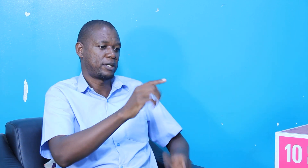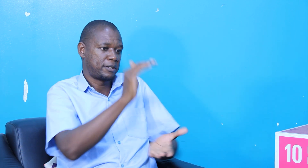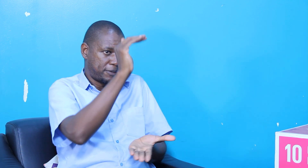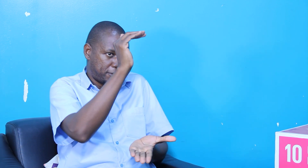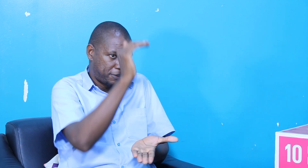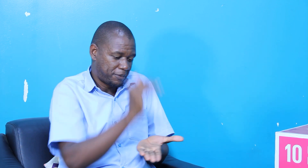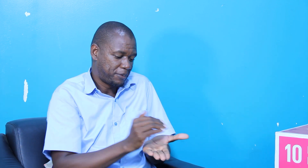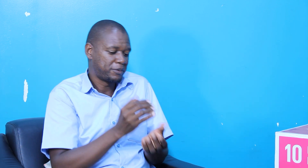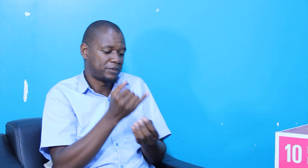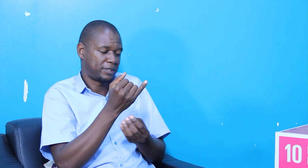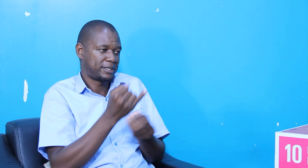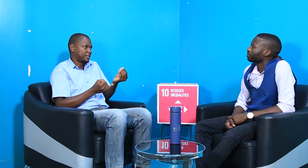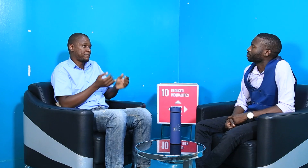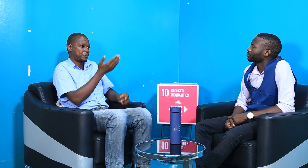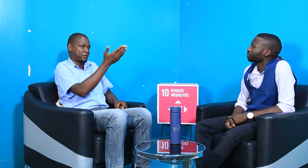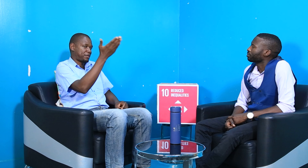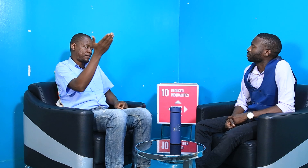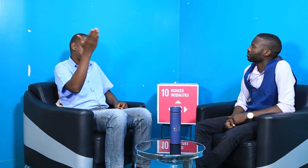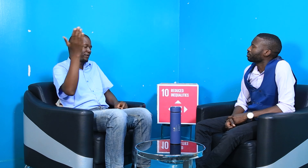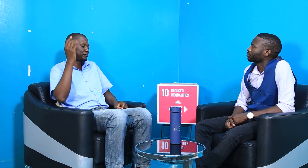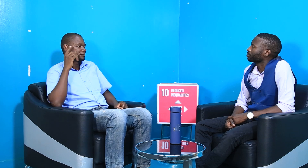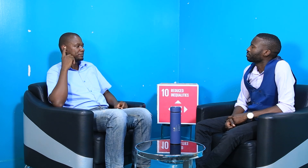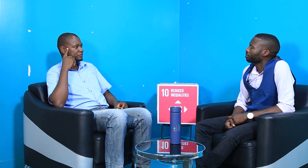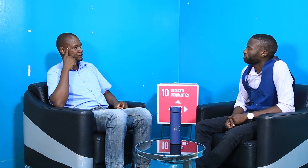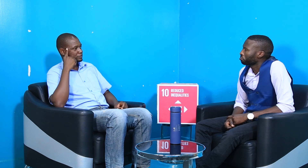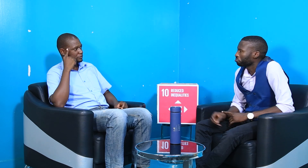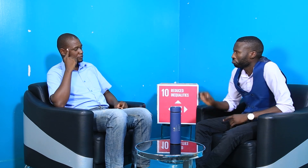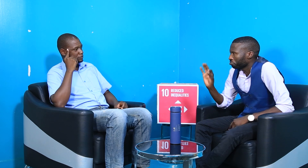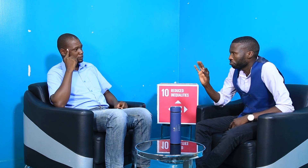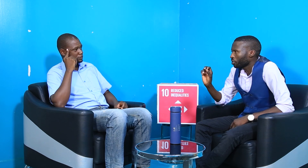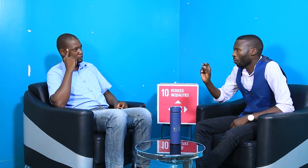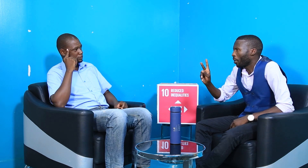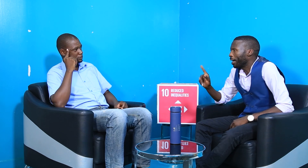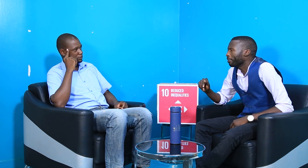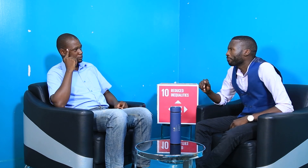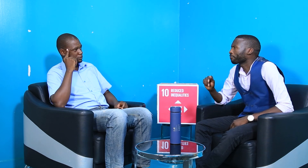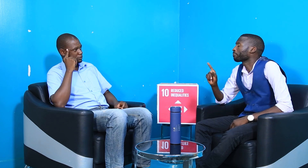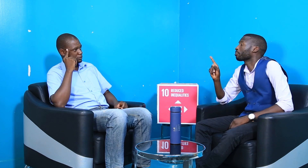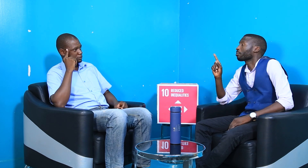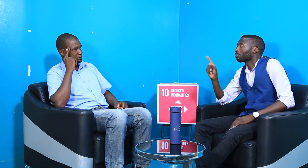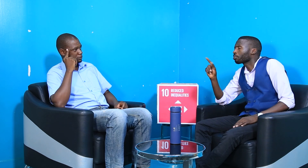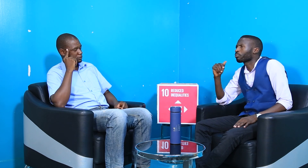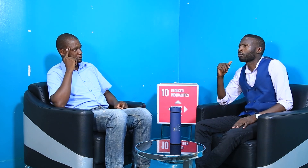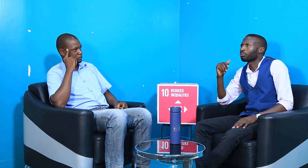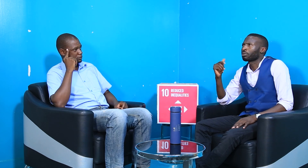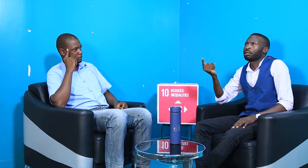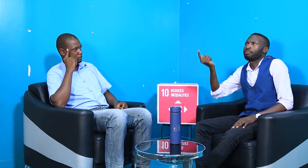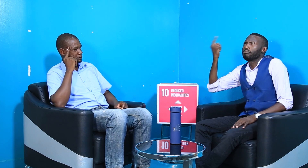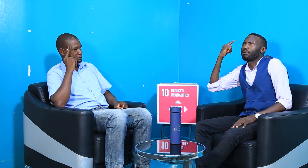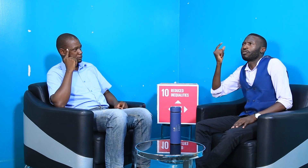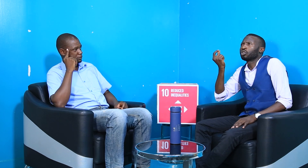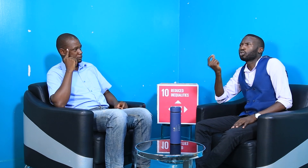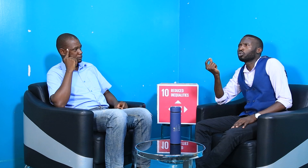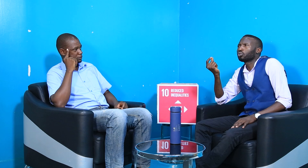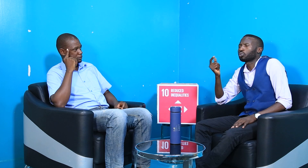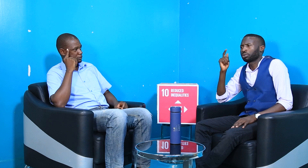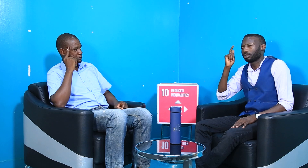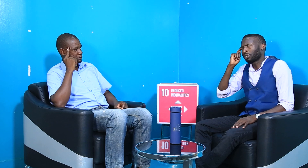So that's the right way to reduce HIV/AIDS out there. Wow, that's perfect.